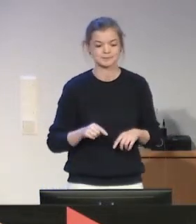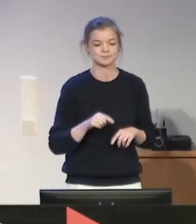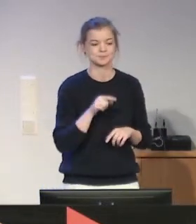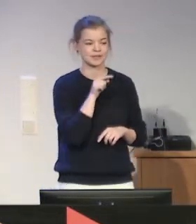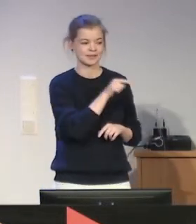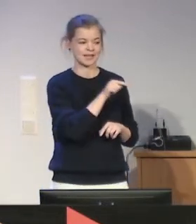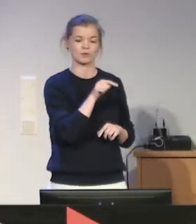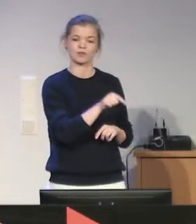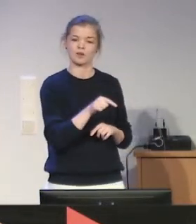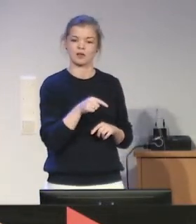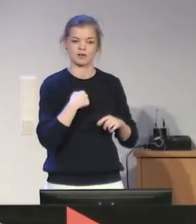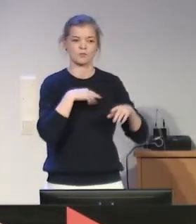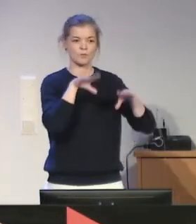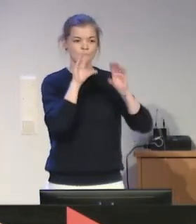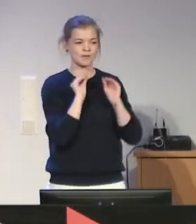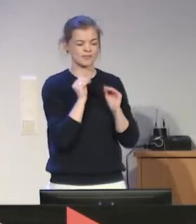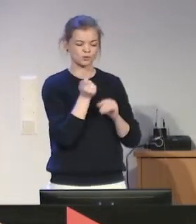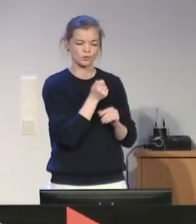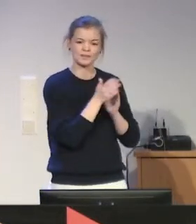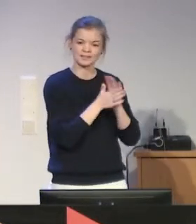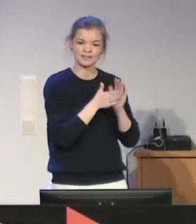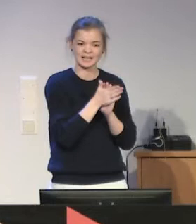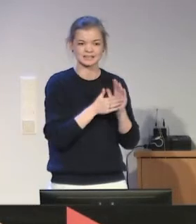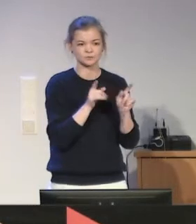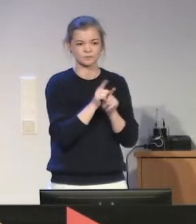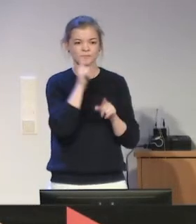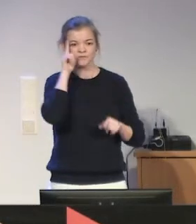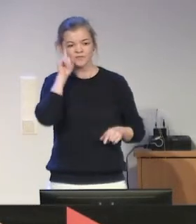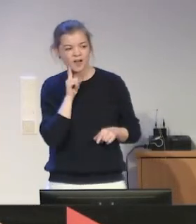the situation, and it lasted for 3.5 minutes. And